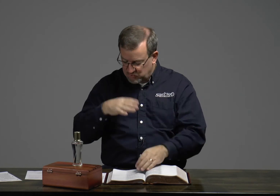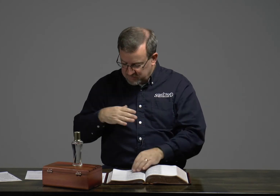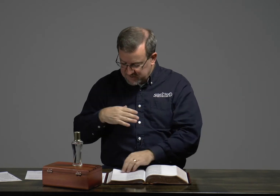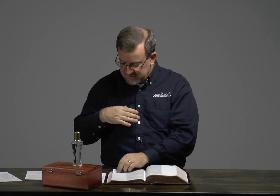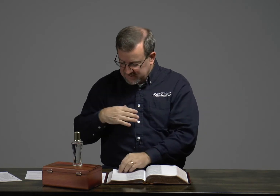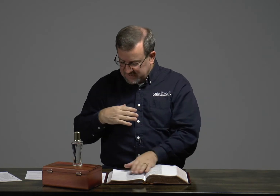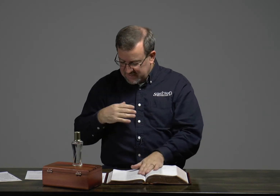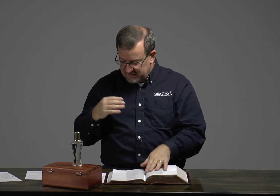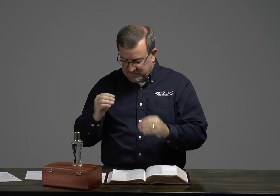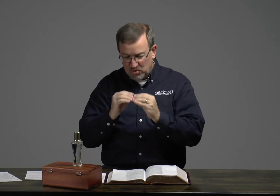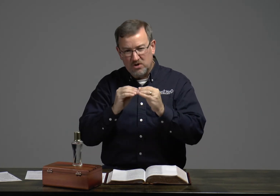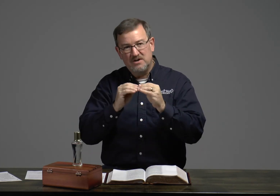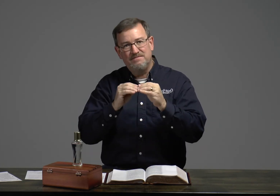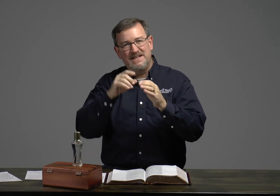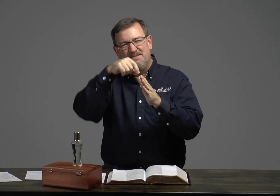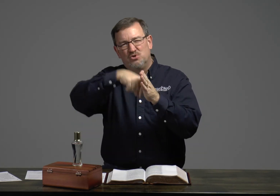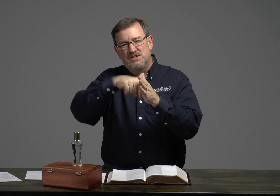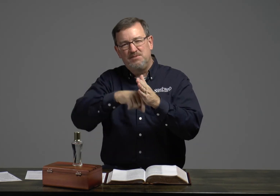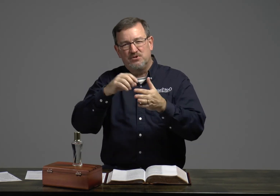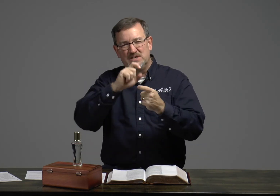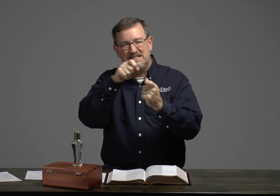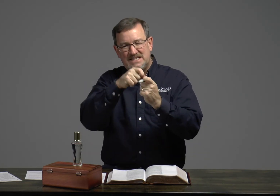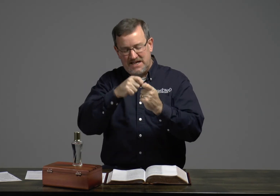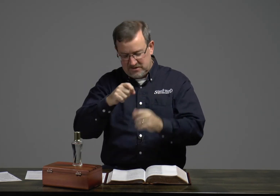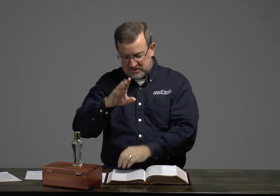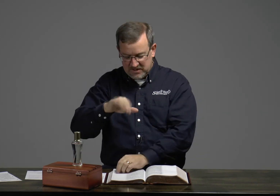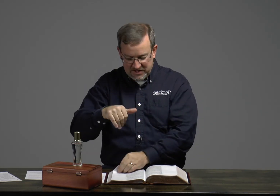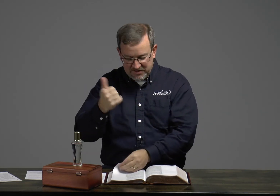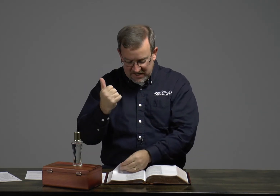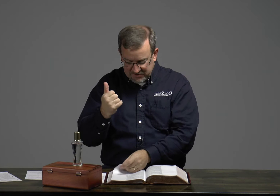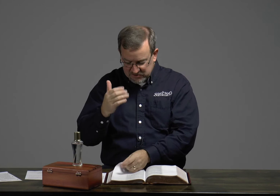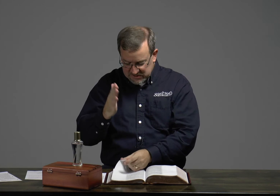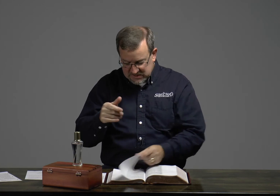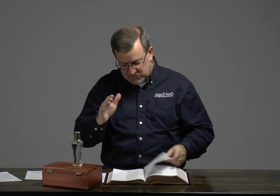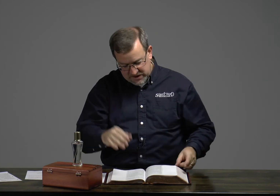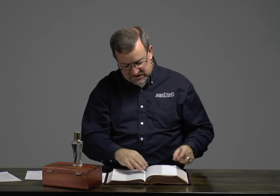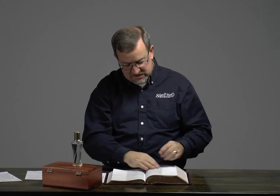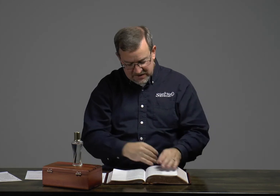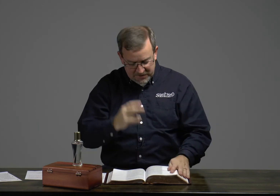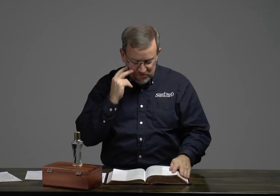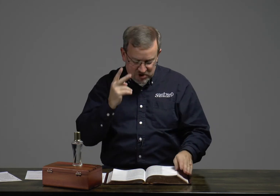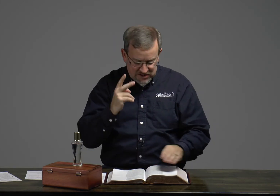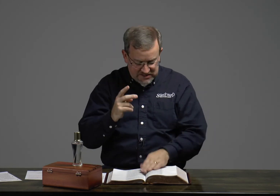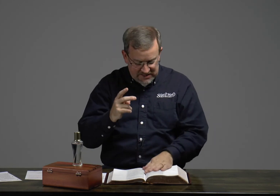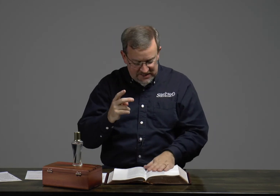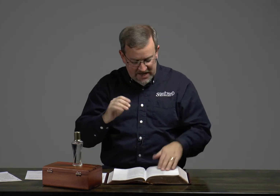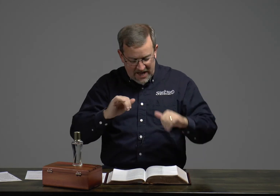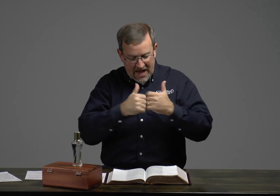woman more in more deeper detail than the others in some ways. But I want you to see how